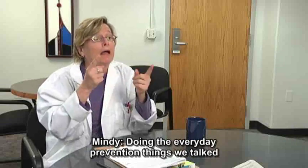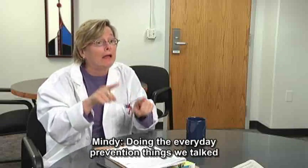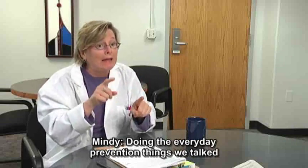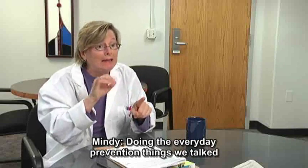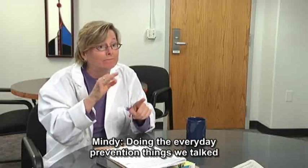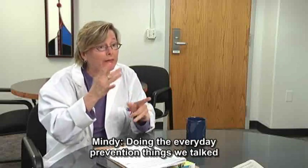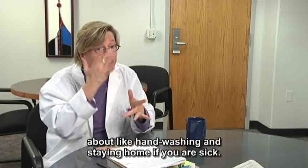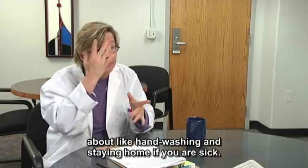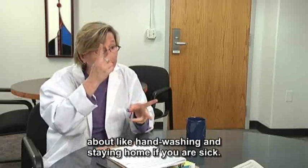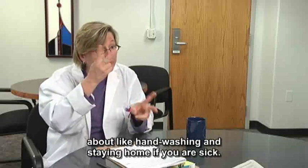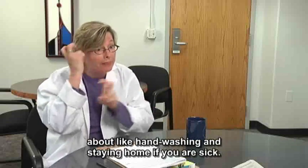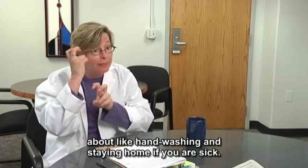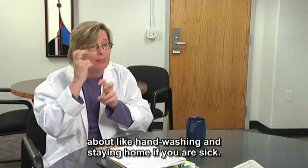staying home if you're sick.